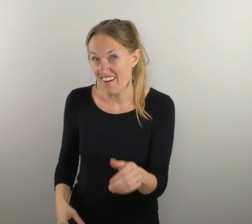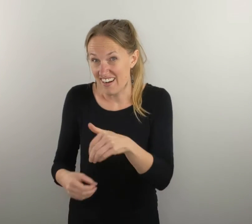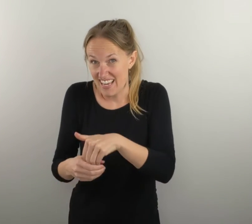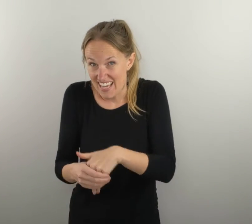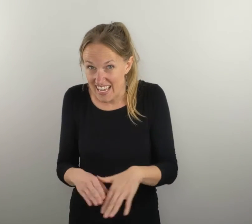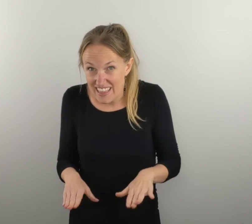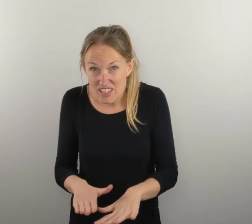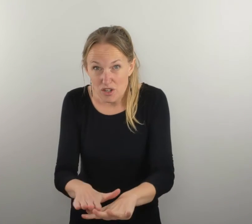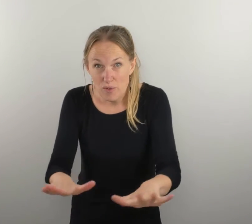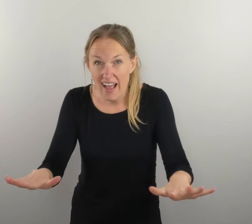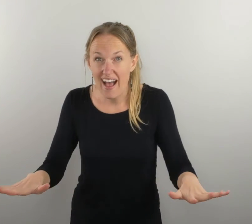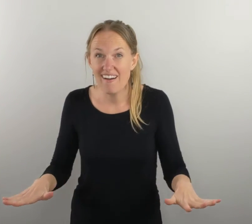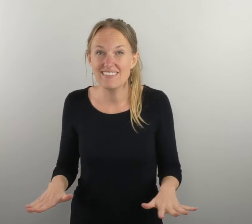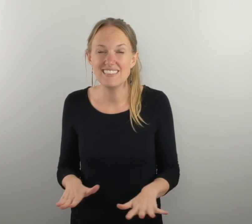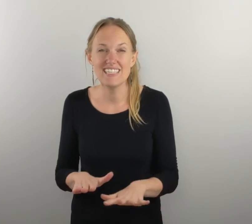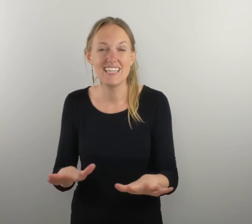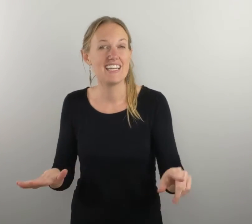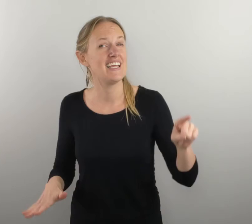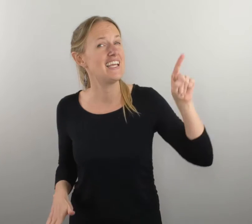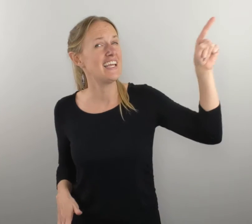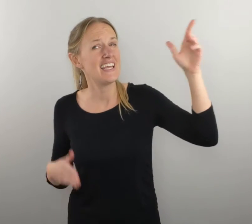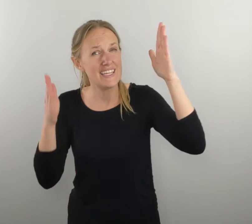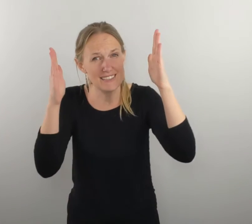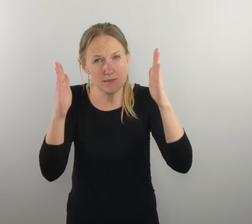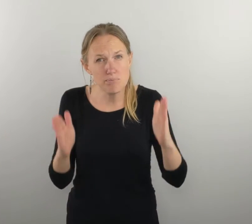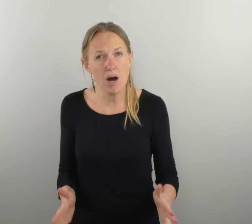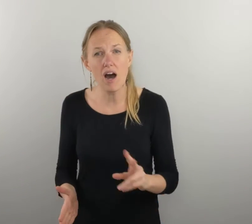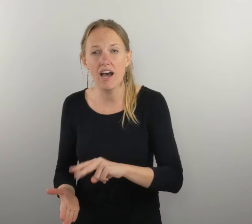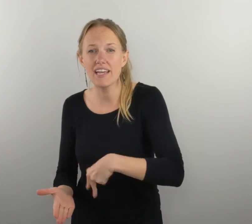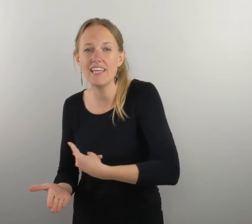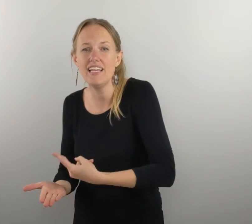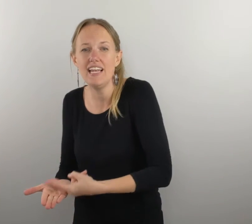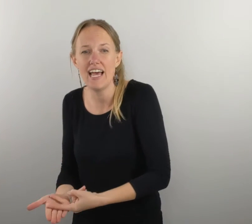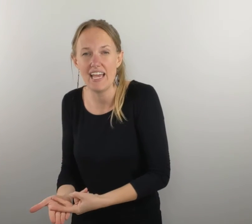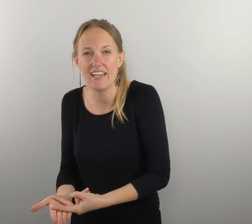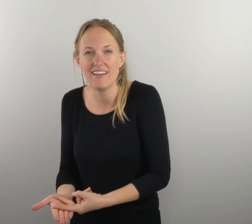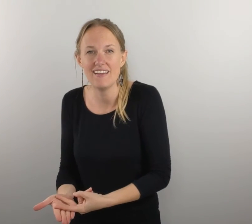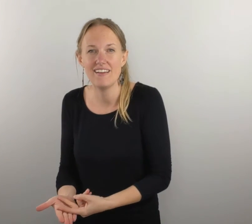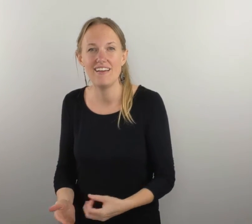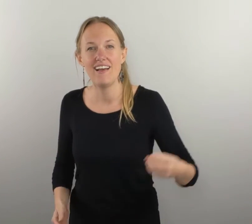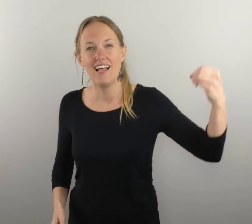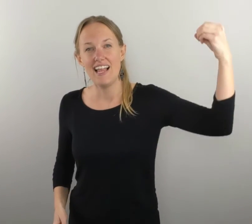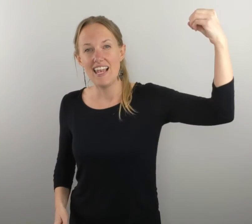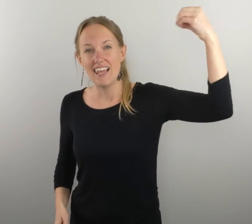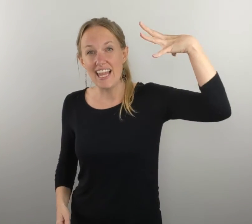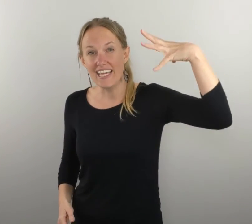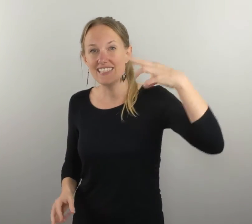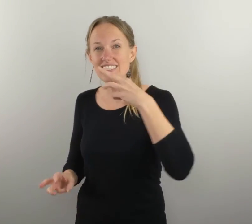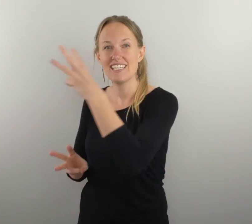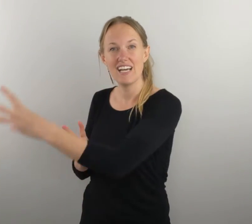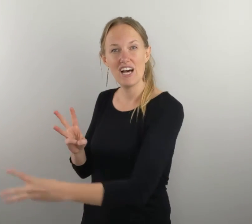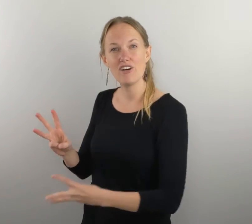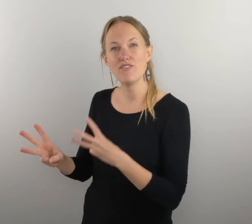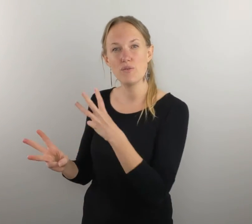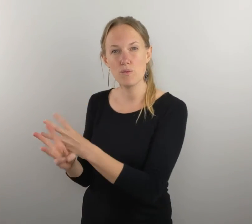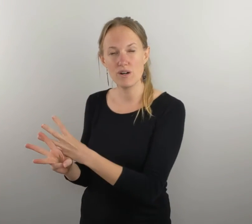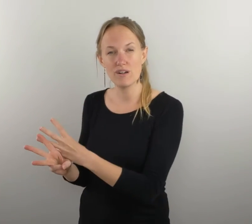There in the ground his body lay, light of the